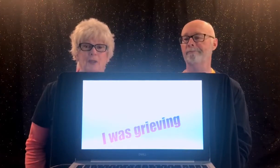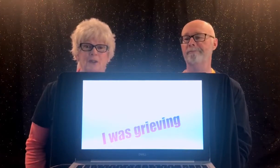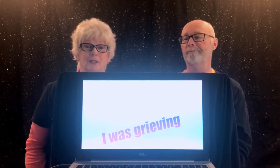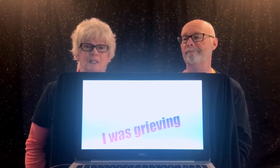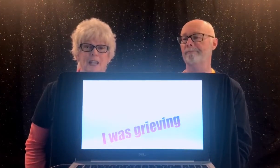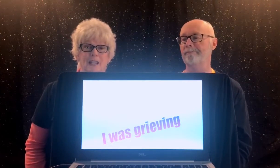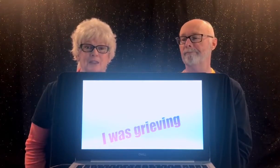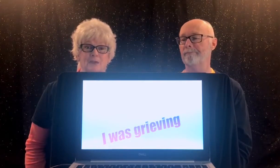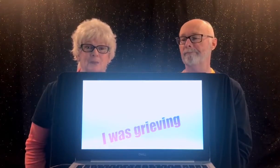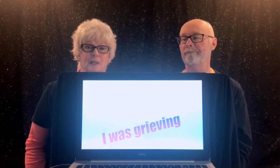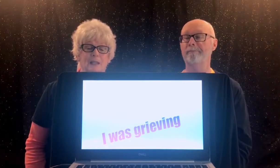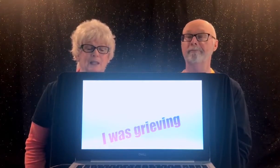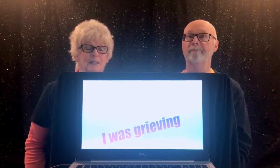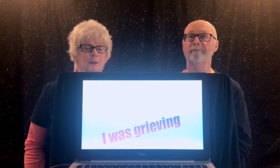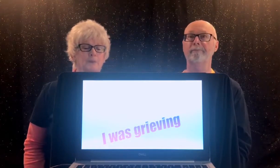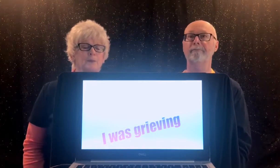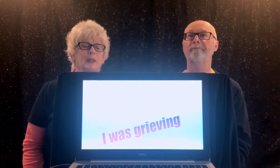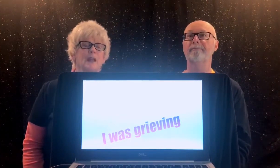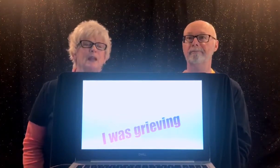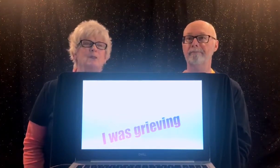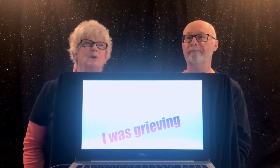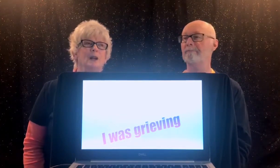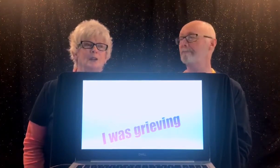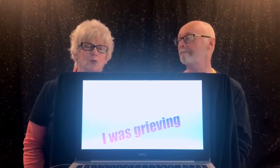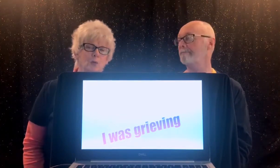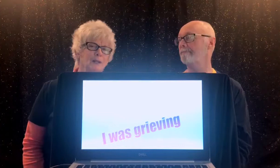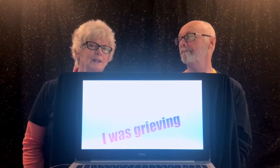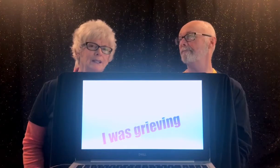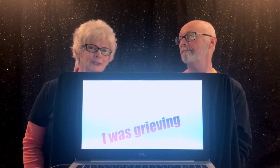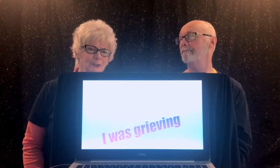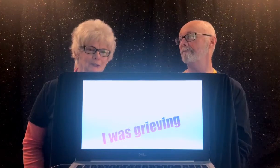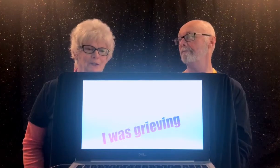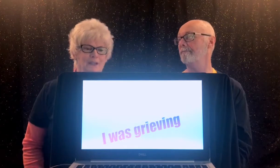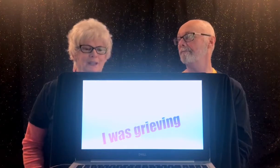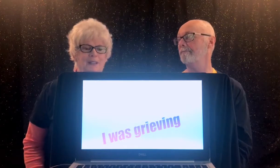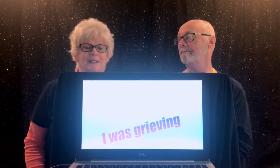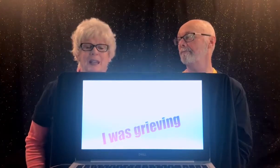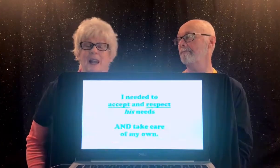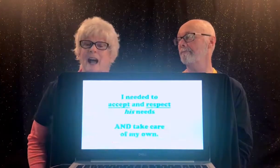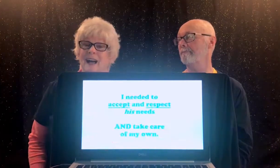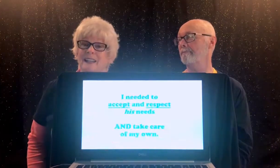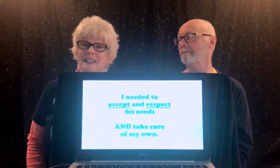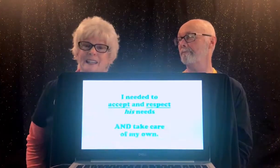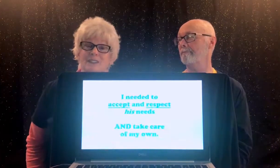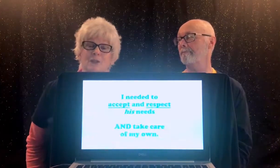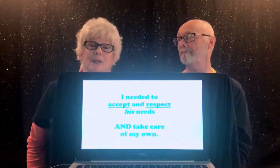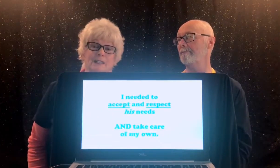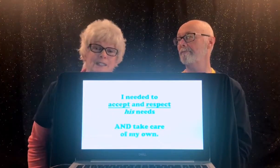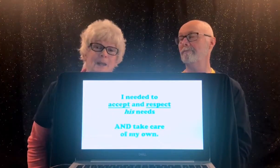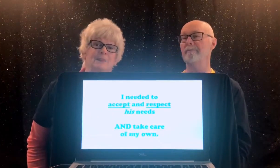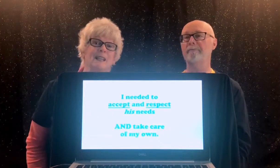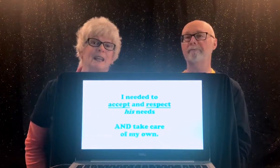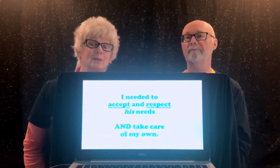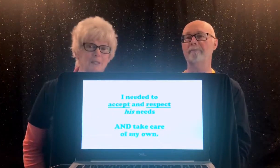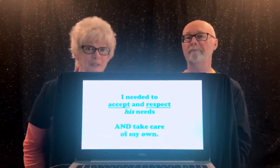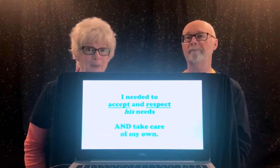He couldn't take those meetings. And what I quickly learned is that I needed to accept and